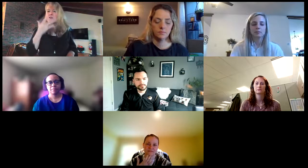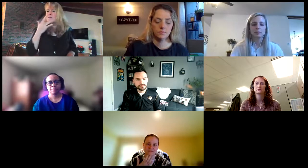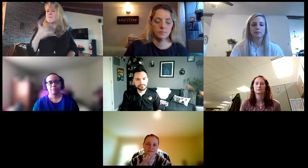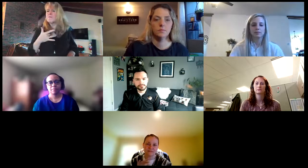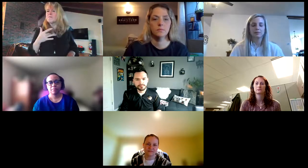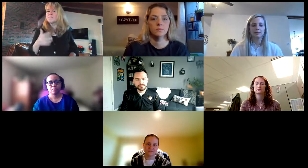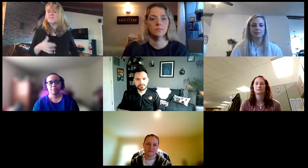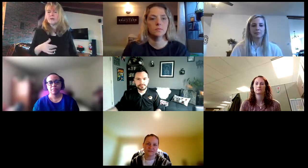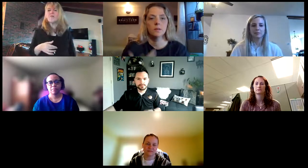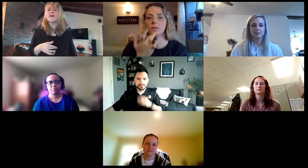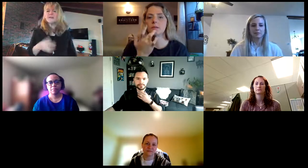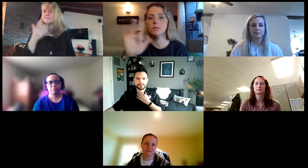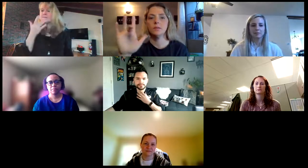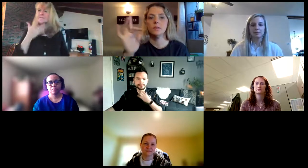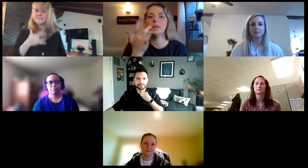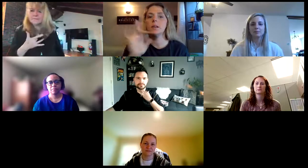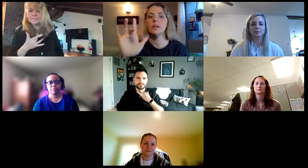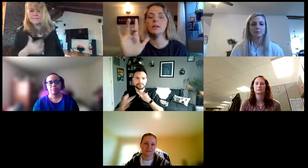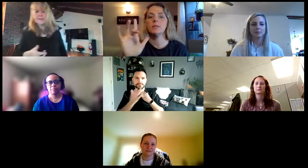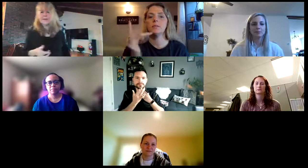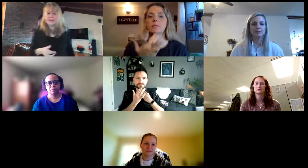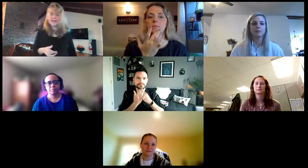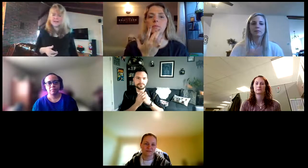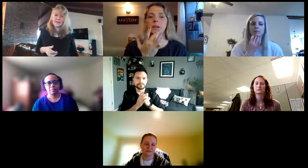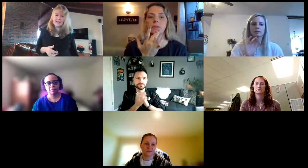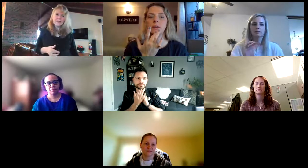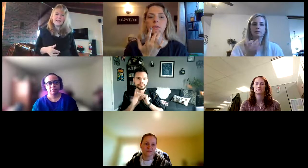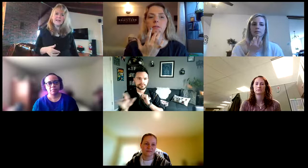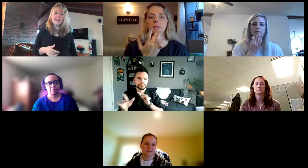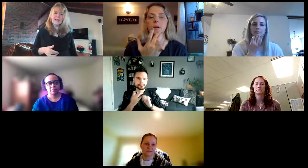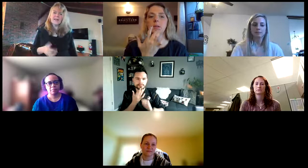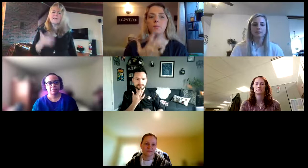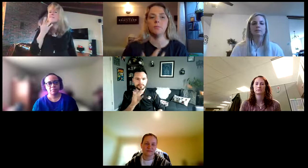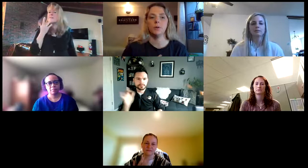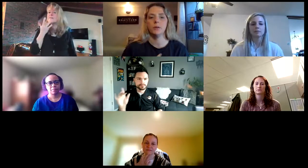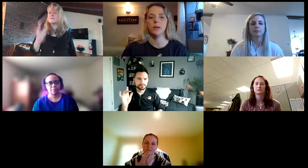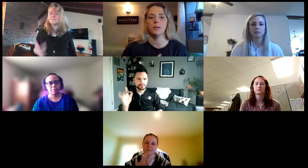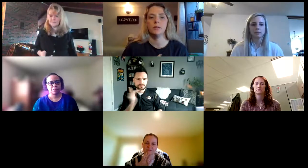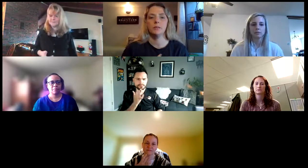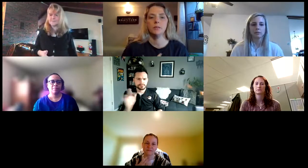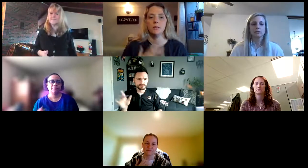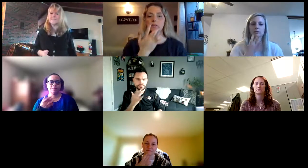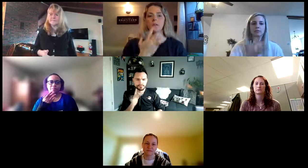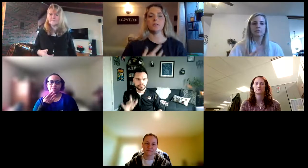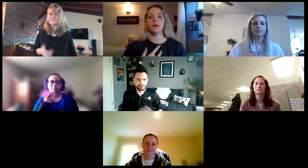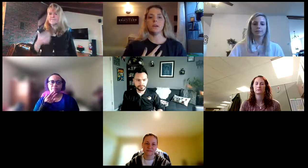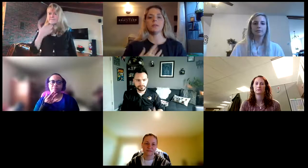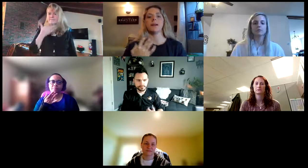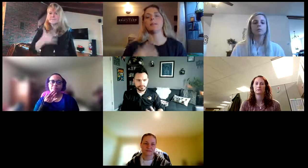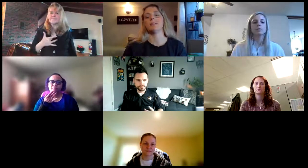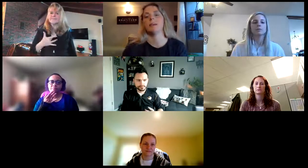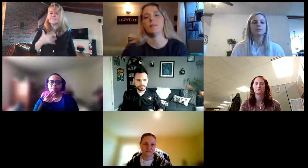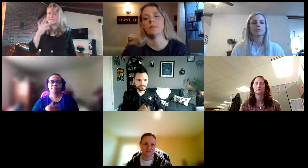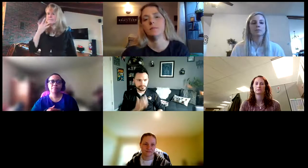So, okay. So, Lucky, favorite, and then birthday. So there's a lot